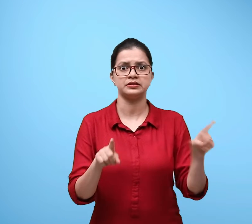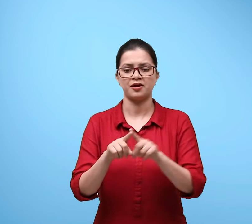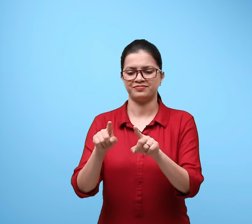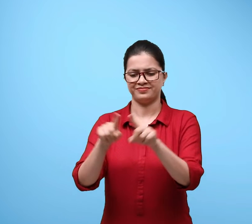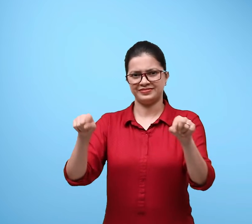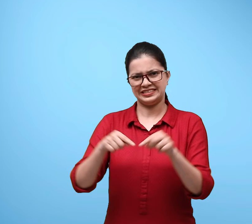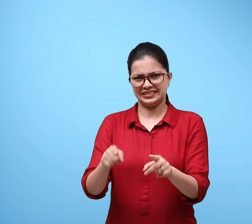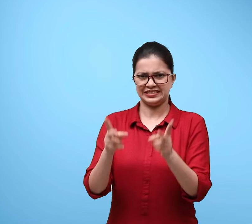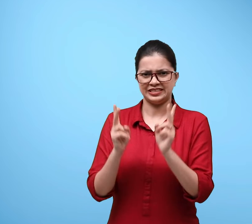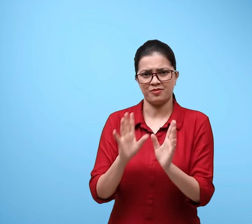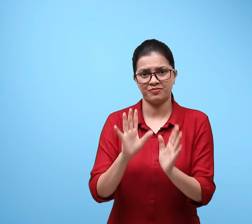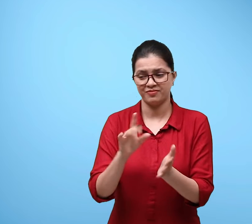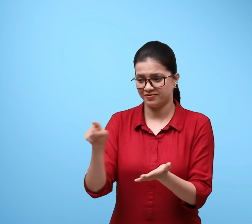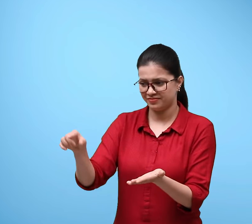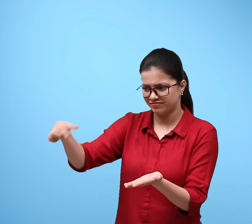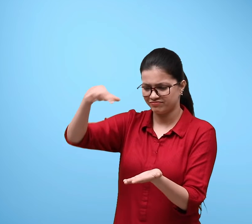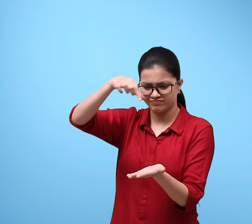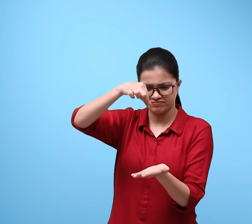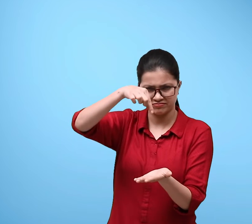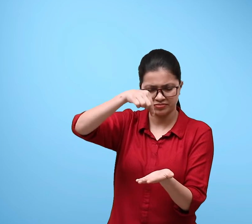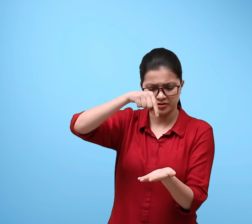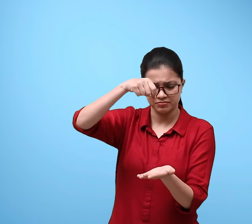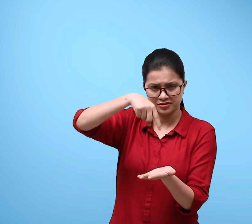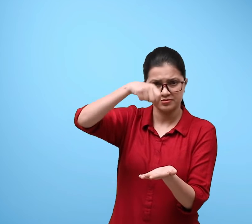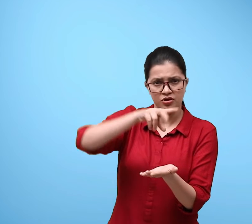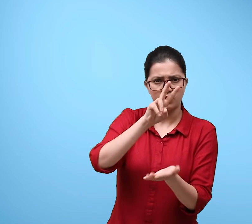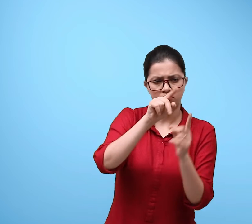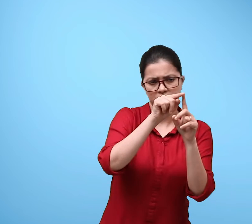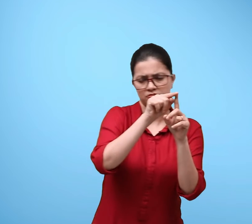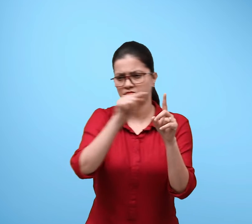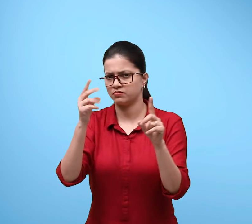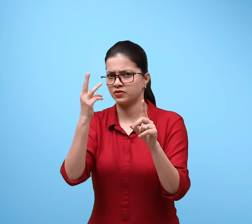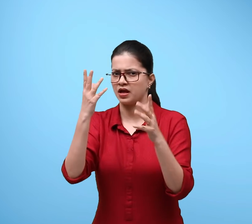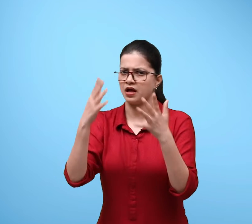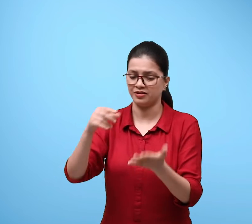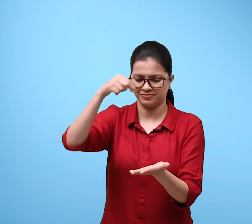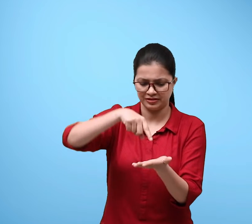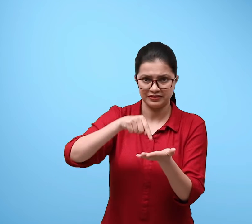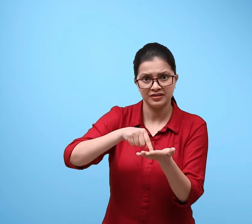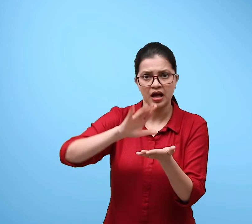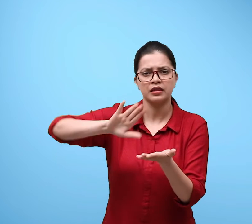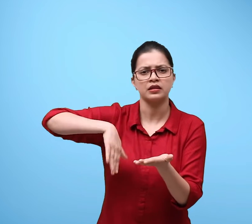Now put 2-3 drops of some oil and spread it on the sheet of paper.